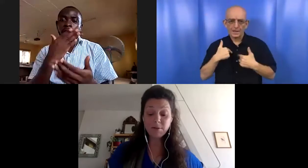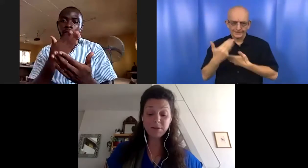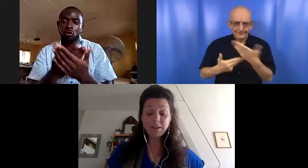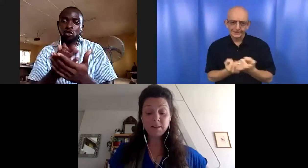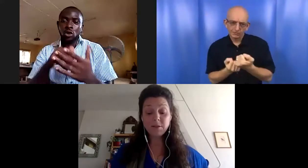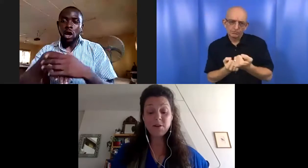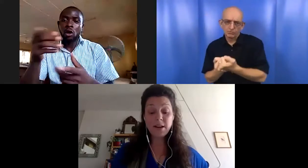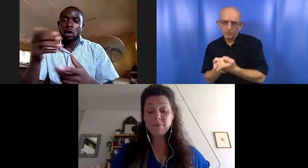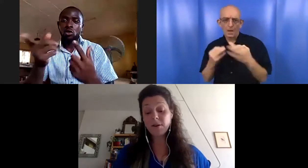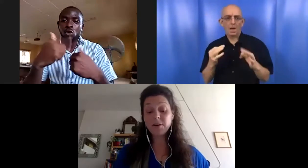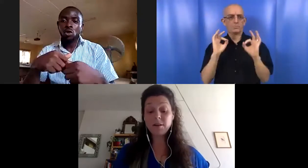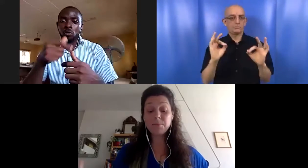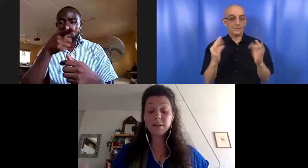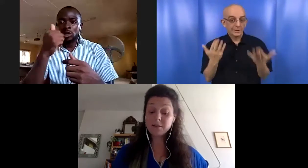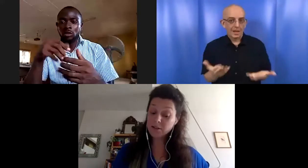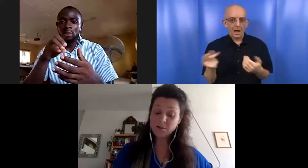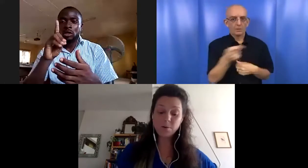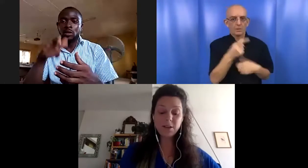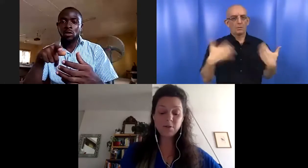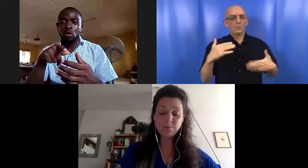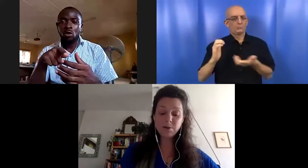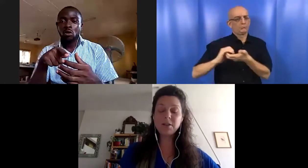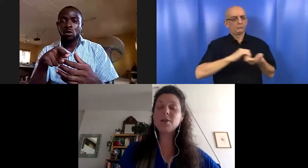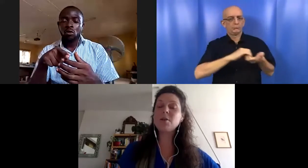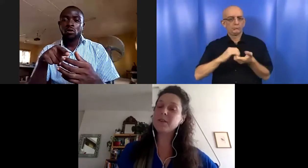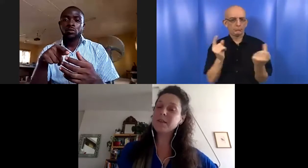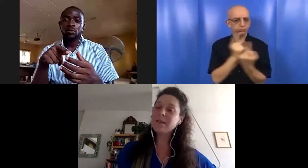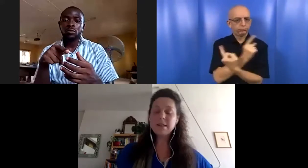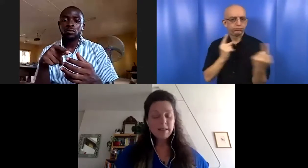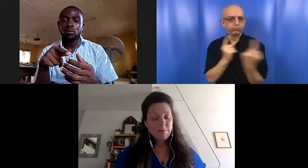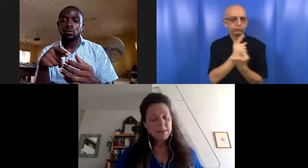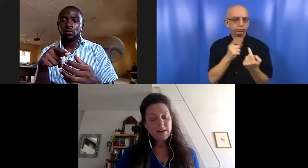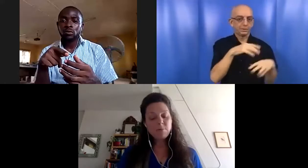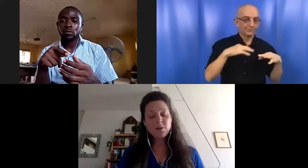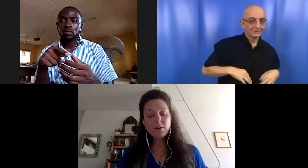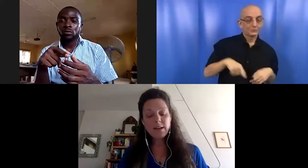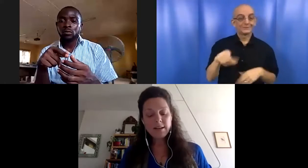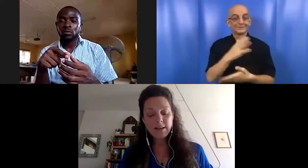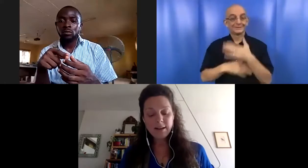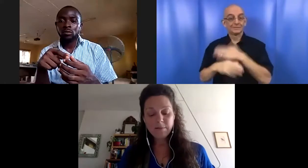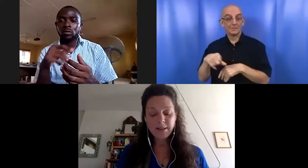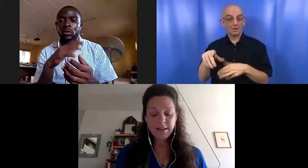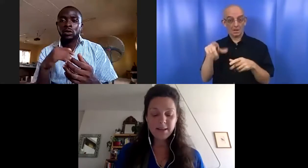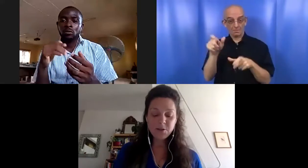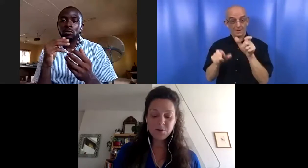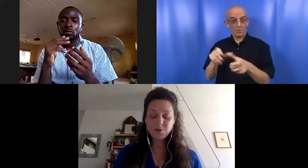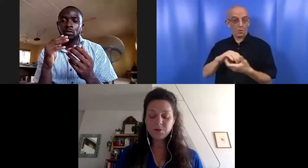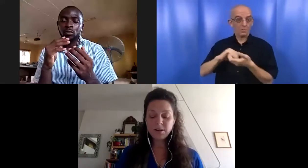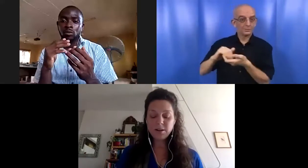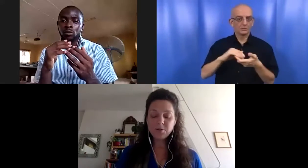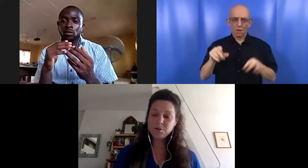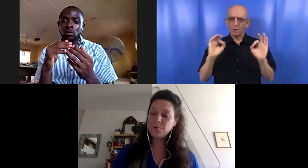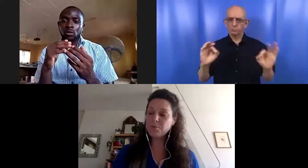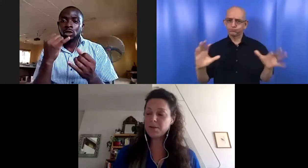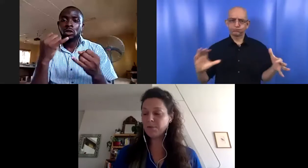DPO representatives are now part of the Presidential Working Group on COVID. I will go ahead now and introduce